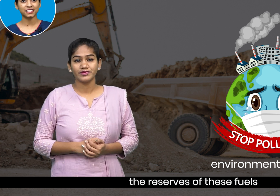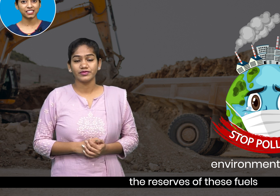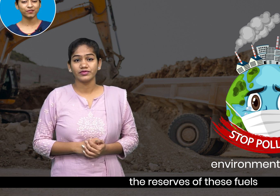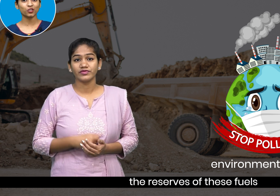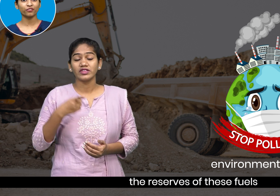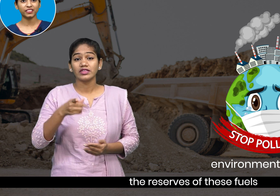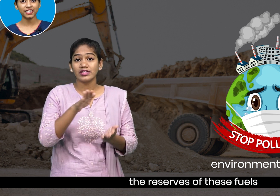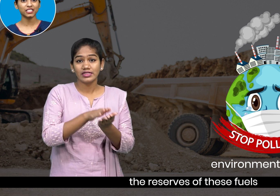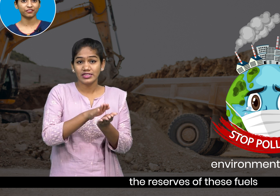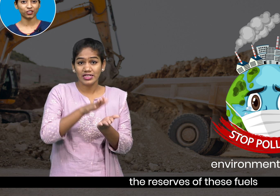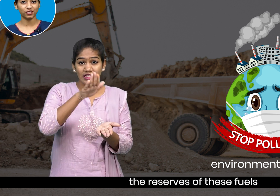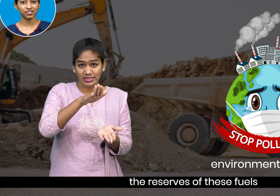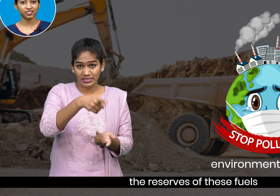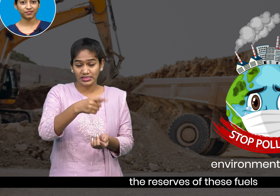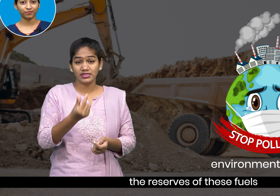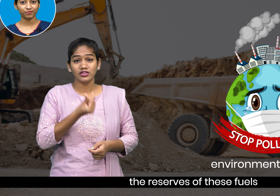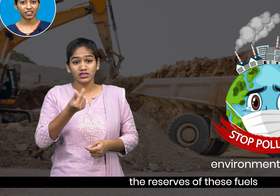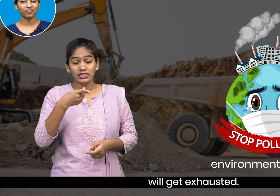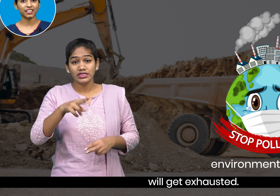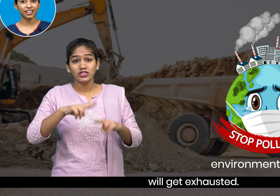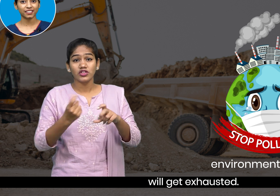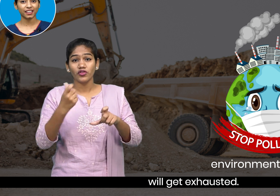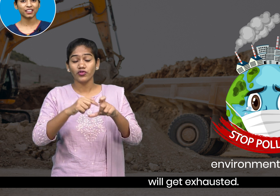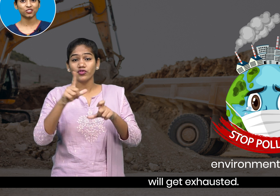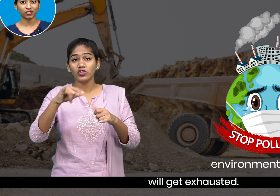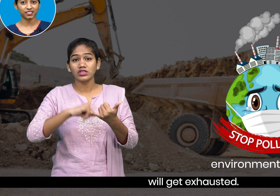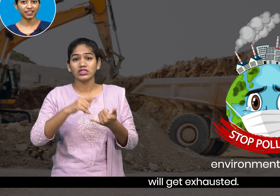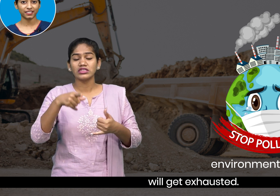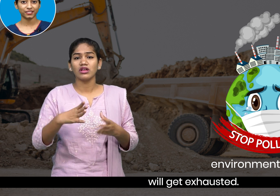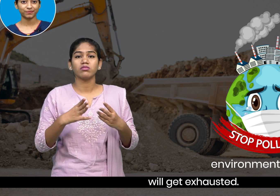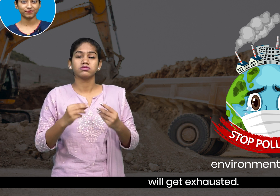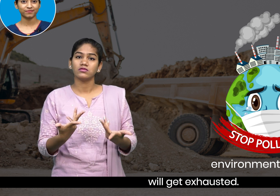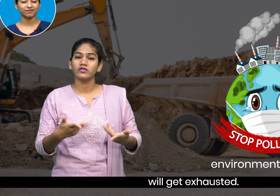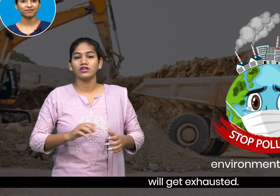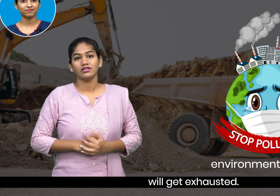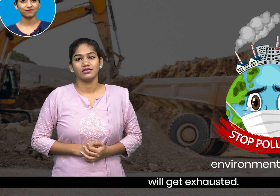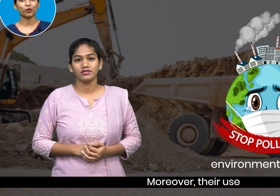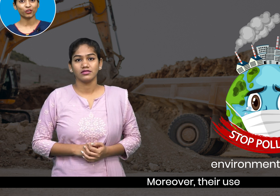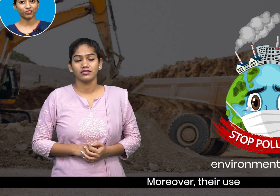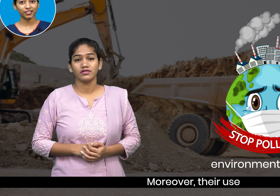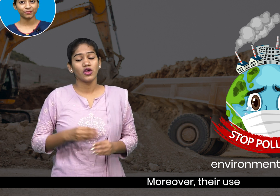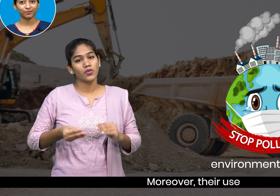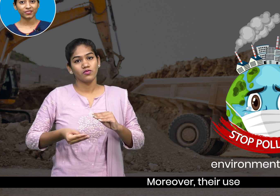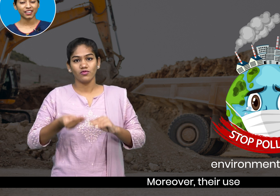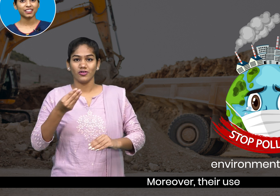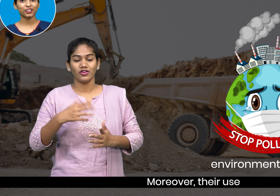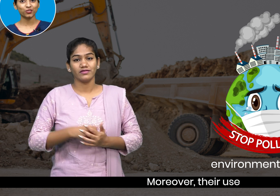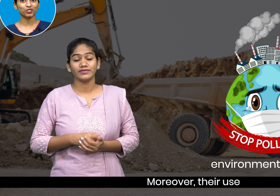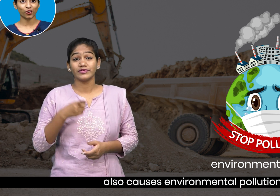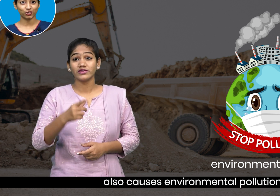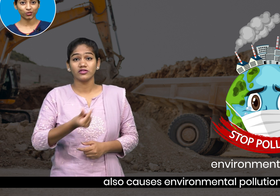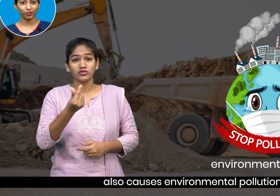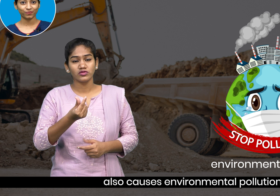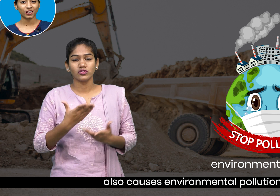the reserves of these fuels will get exhausted. Moreover, their